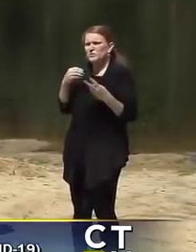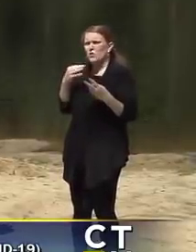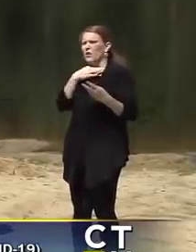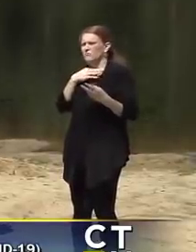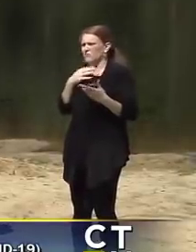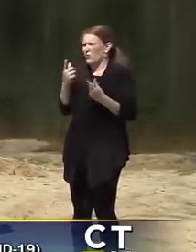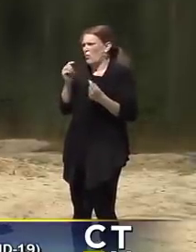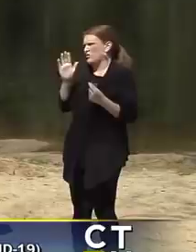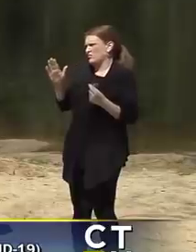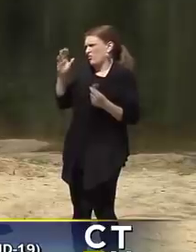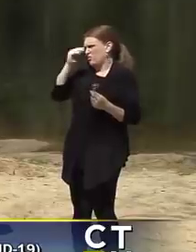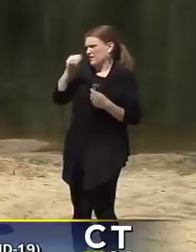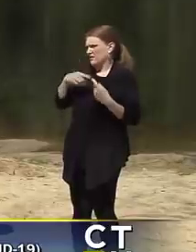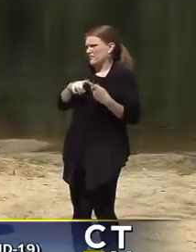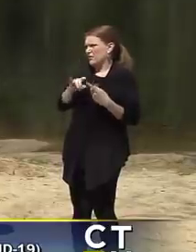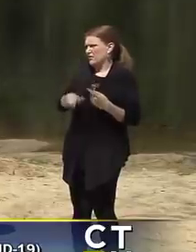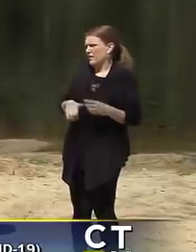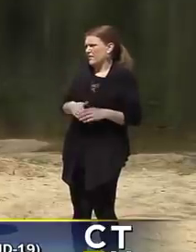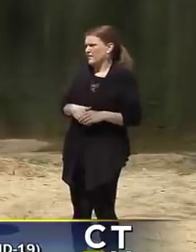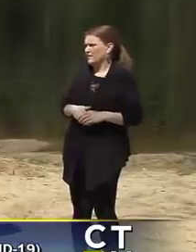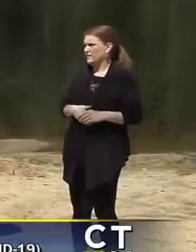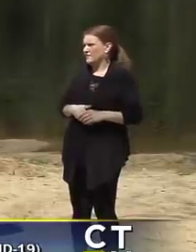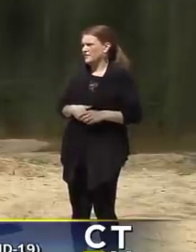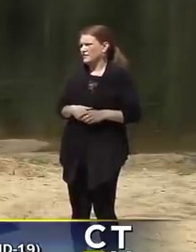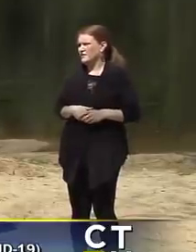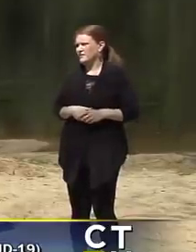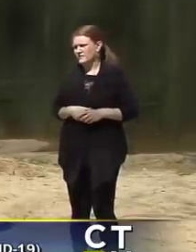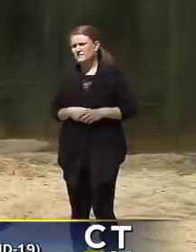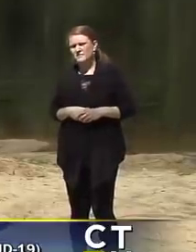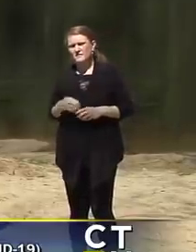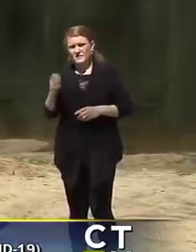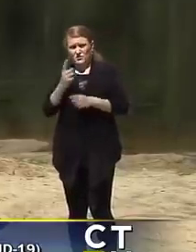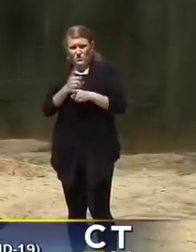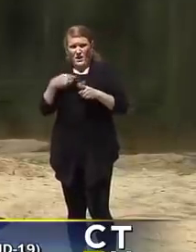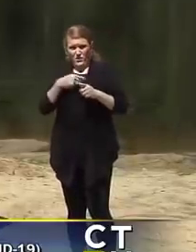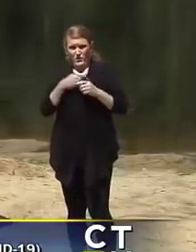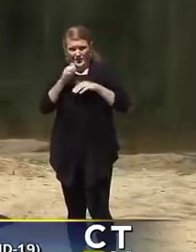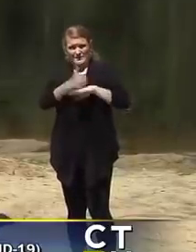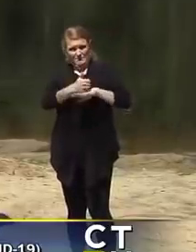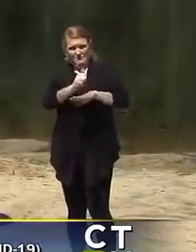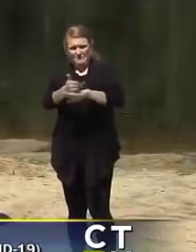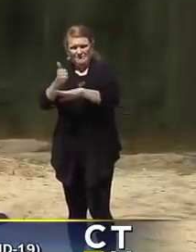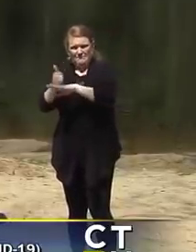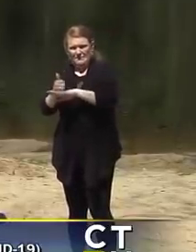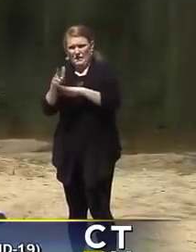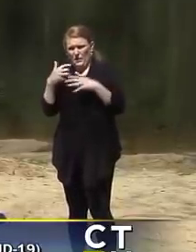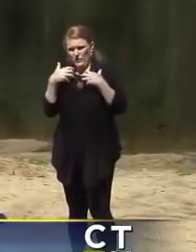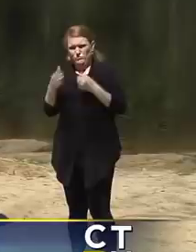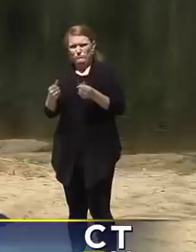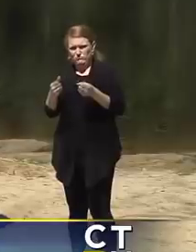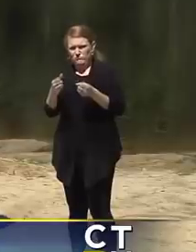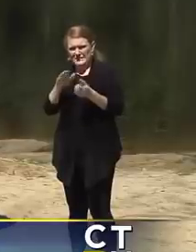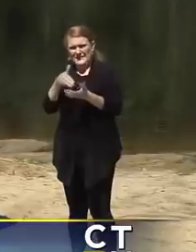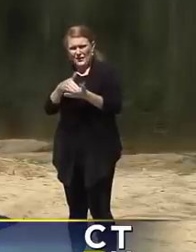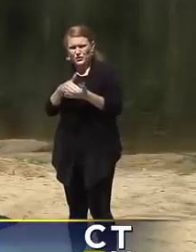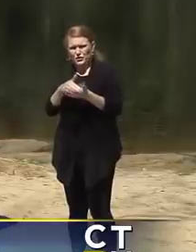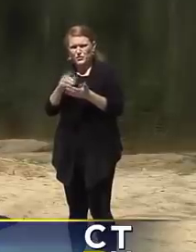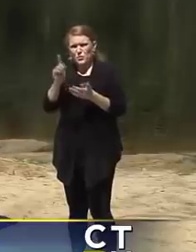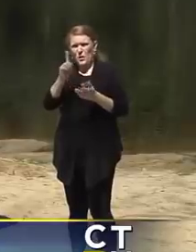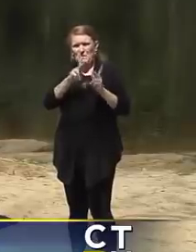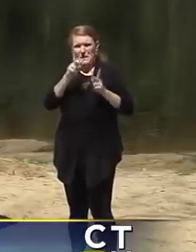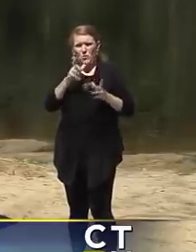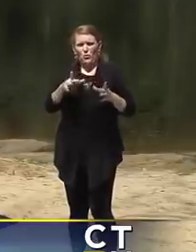moment? We built a lot of capacity there with those COVID recovery centers, just for those COVID-related patients can be